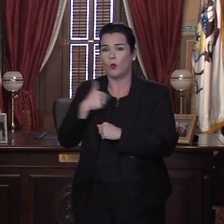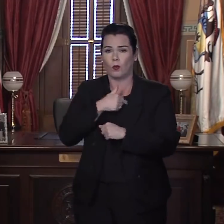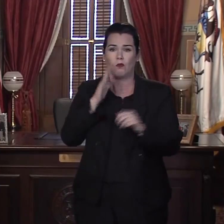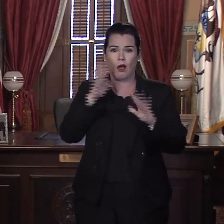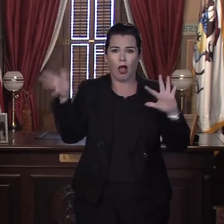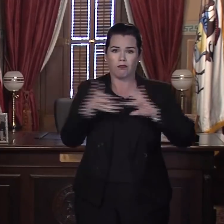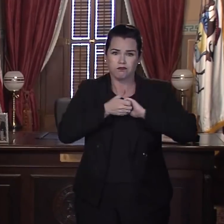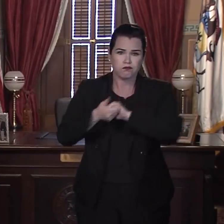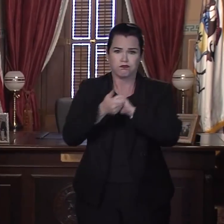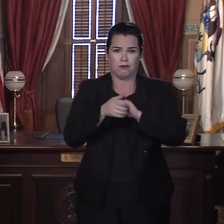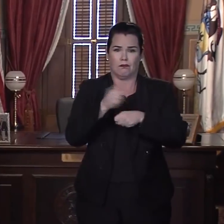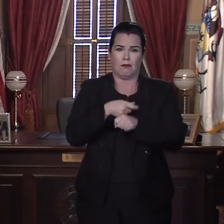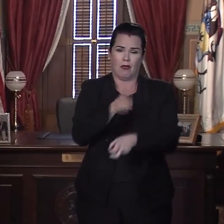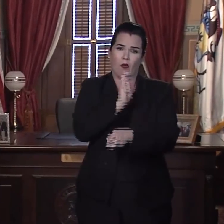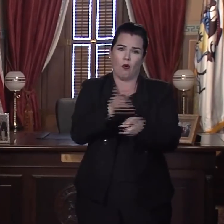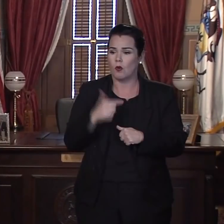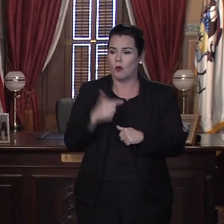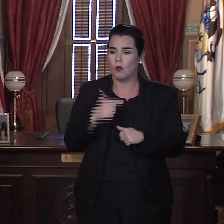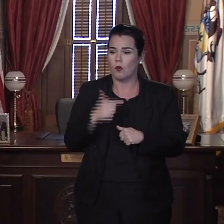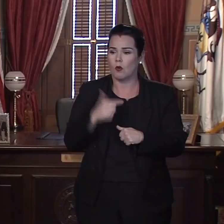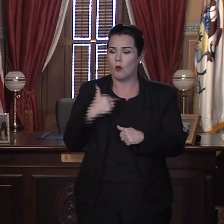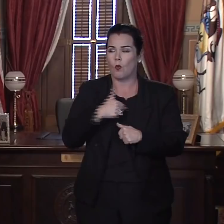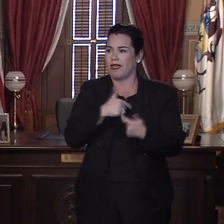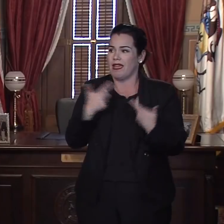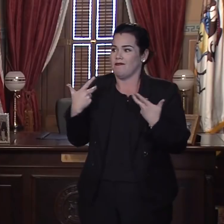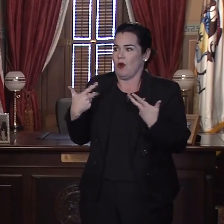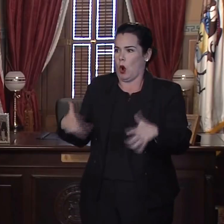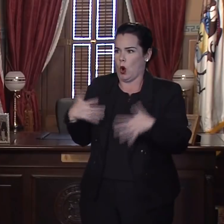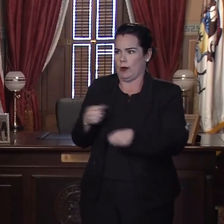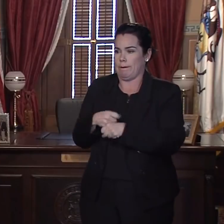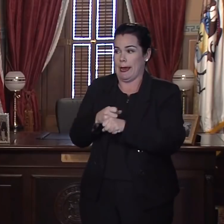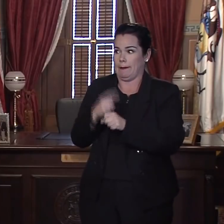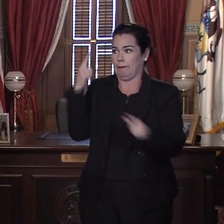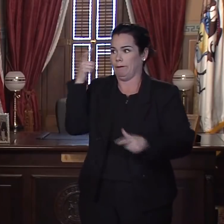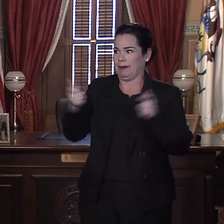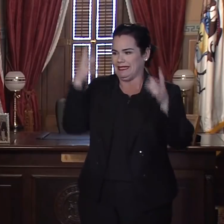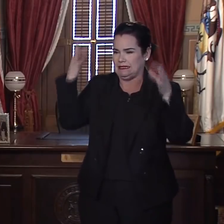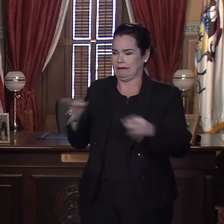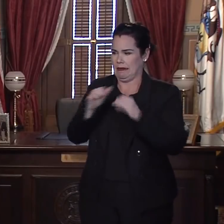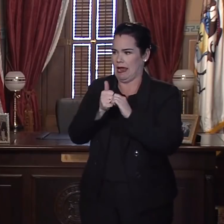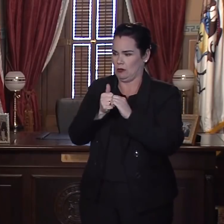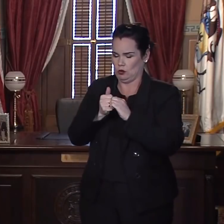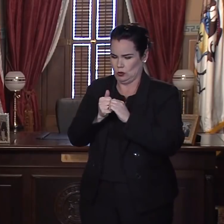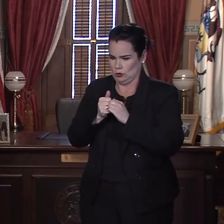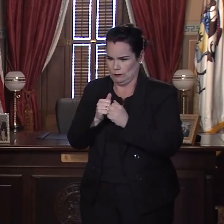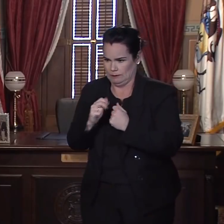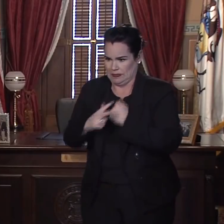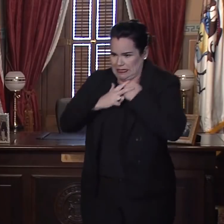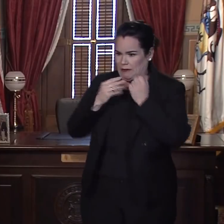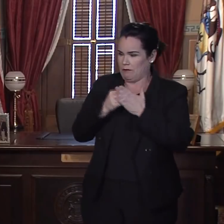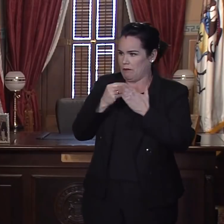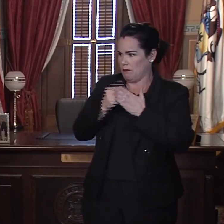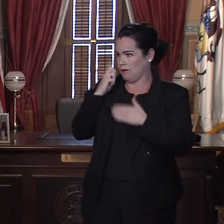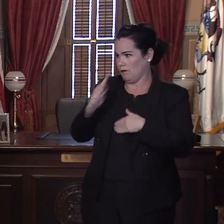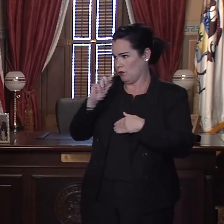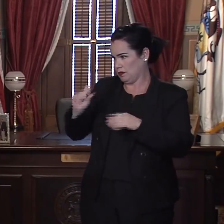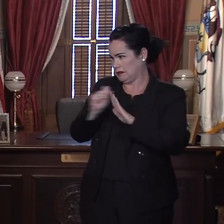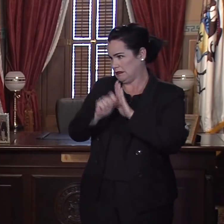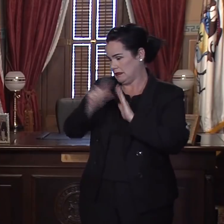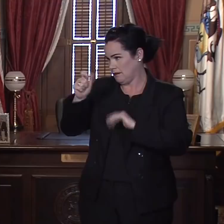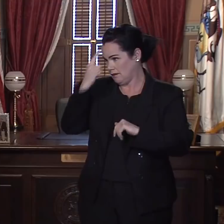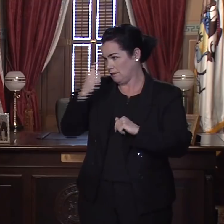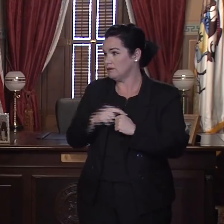decisions. I will say that we have all to tighten our belt in state government. I'm glad to see the legislature